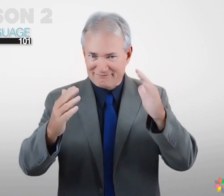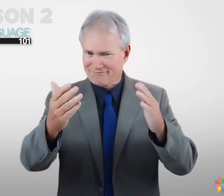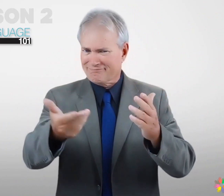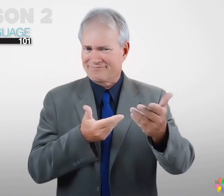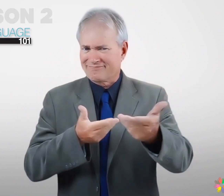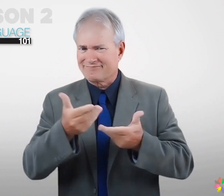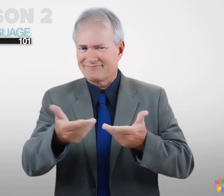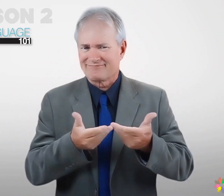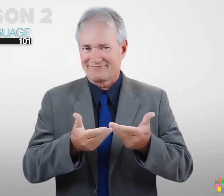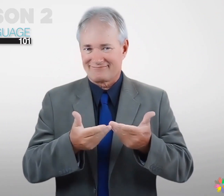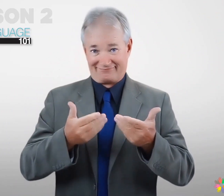welcome to